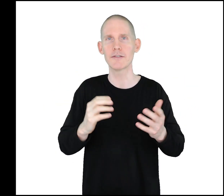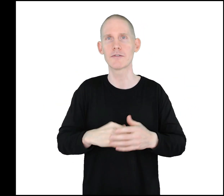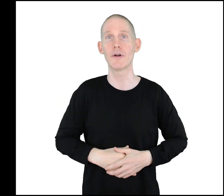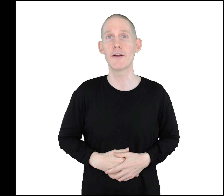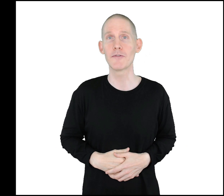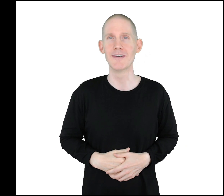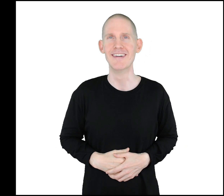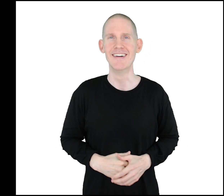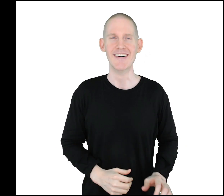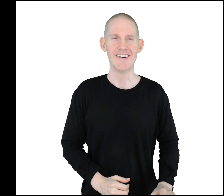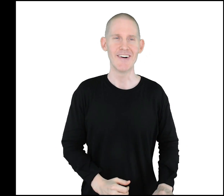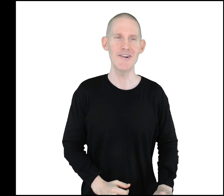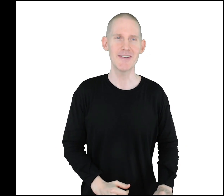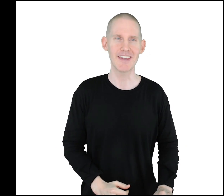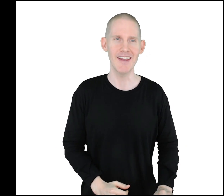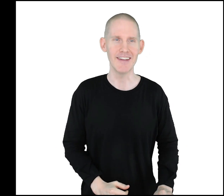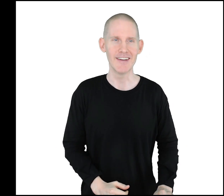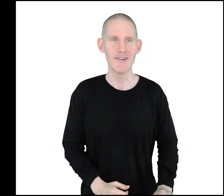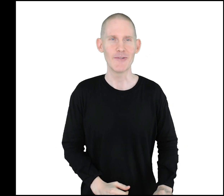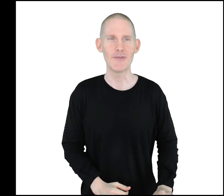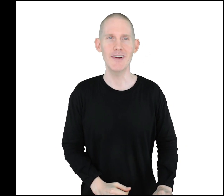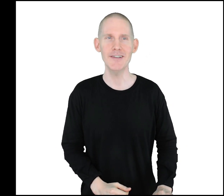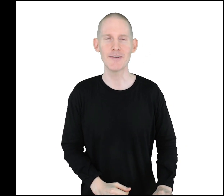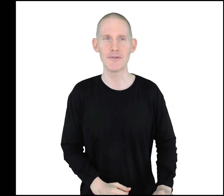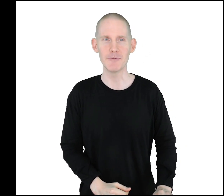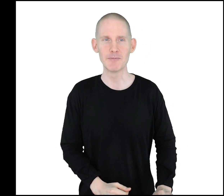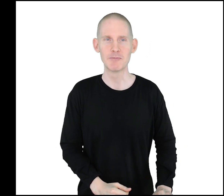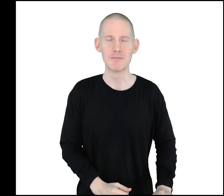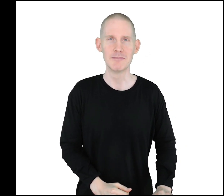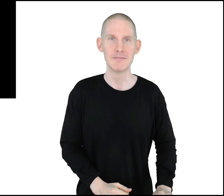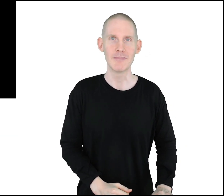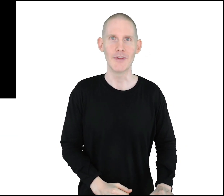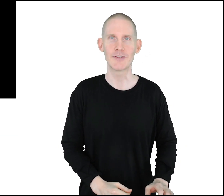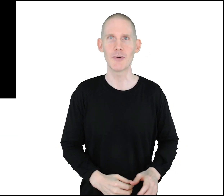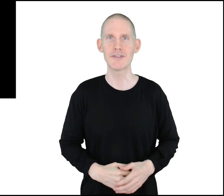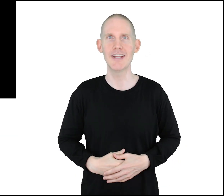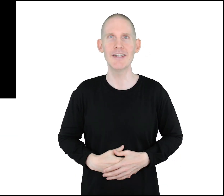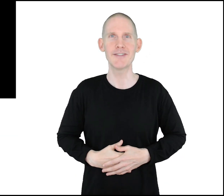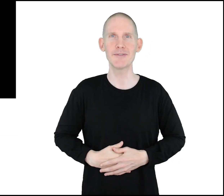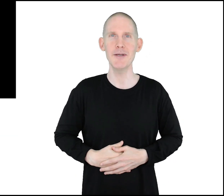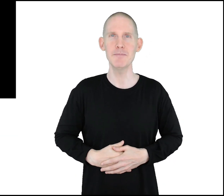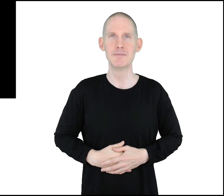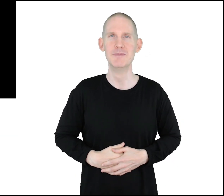past, whatever. Okay, wonderful. This was an ASL tip.